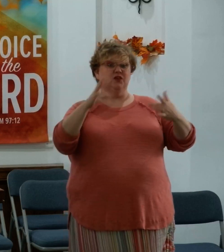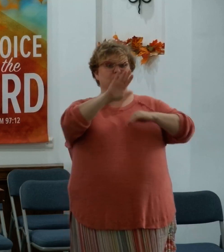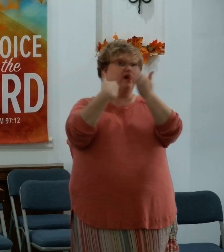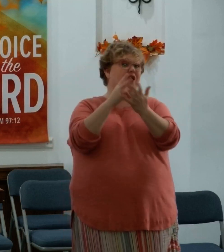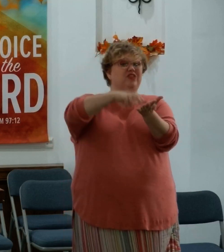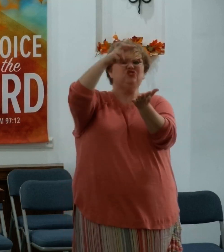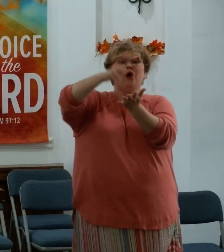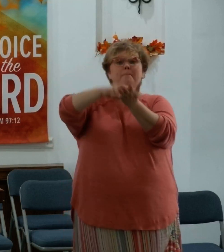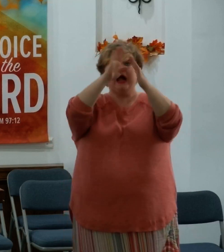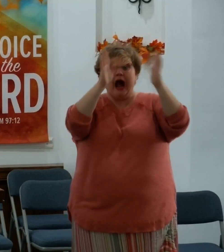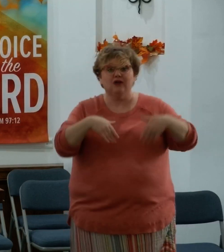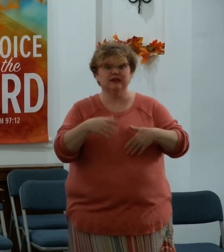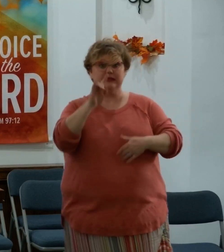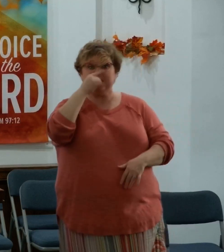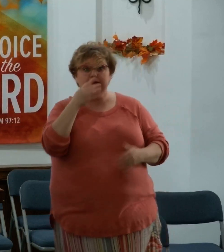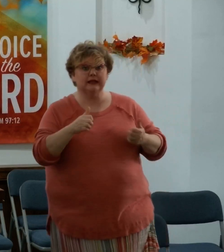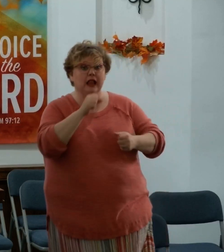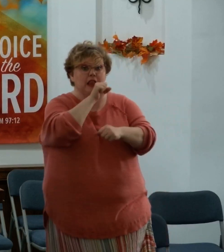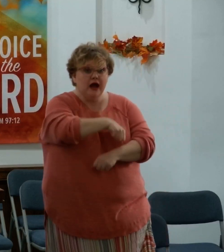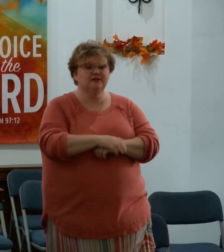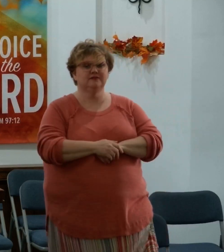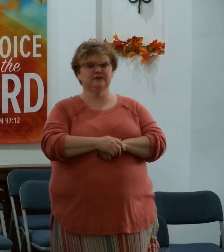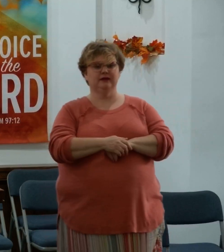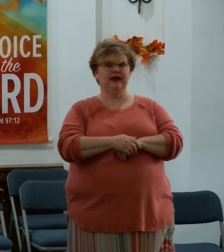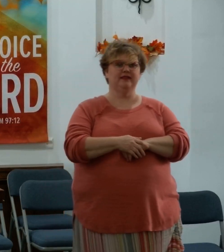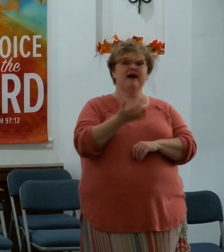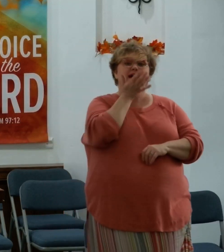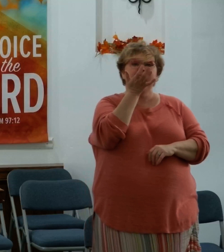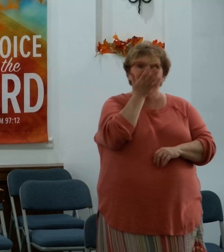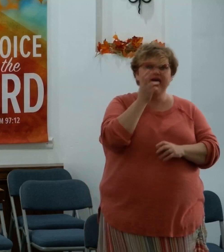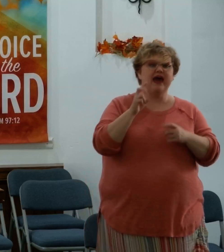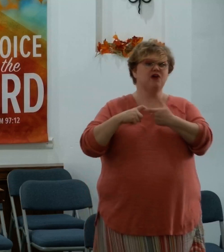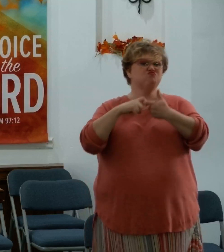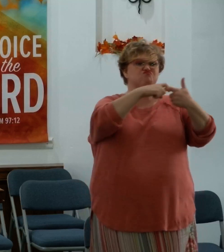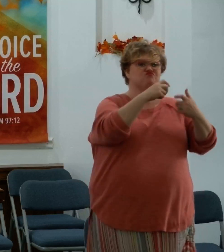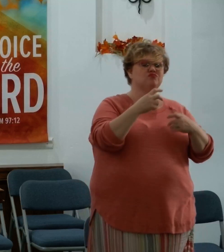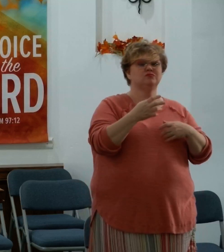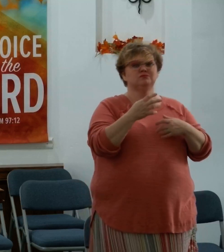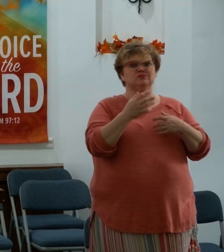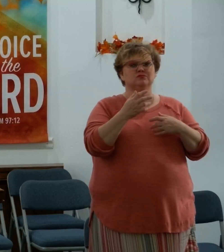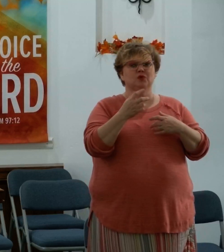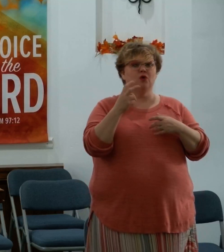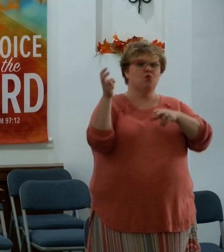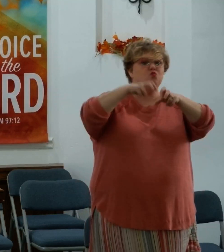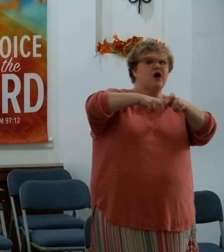that the kids love. And Helen will want to get the hayride and the train ride back up here to attract new